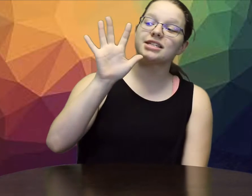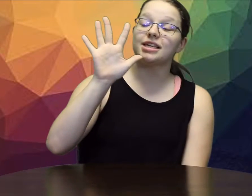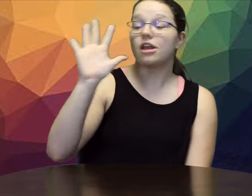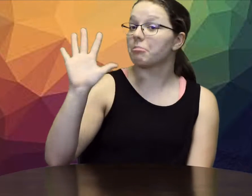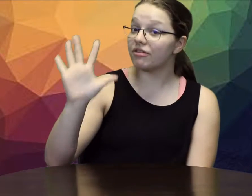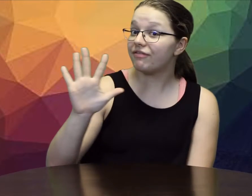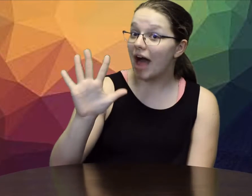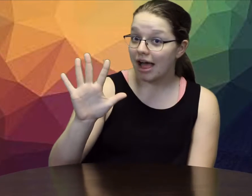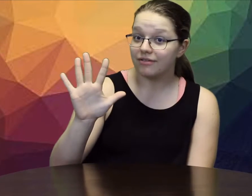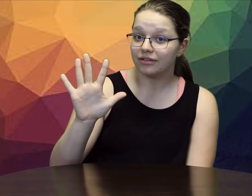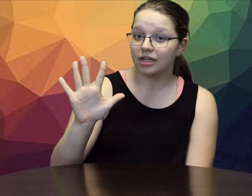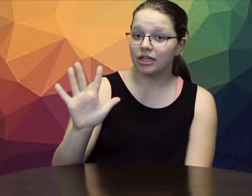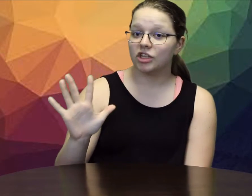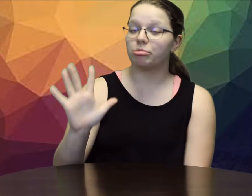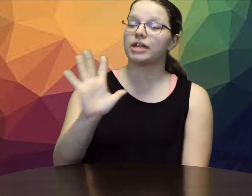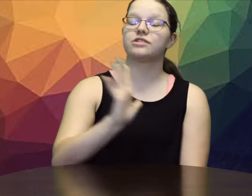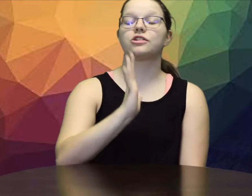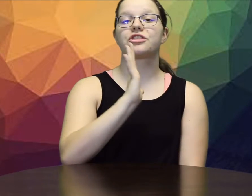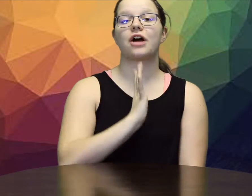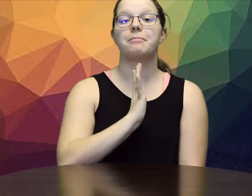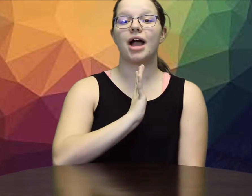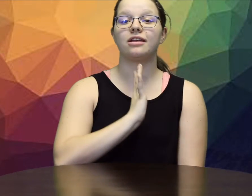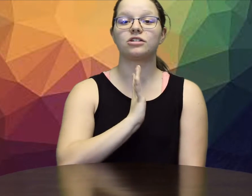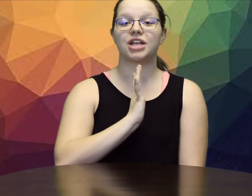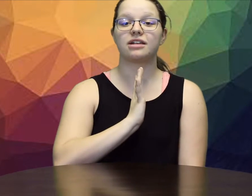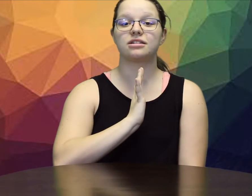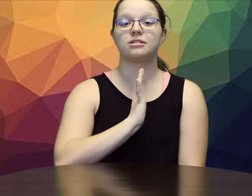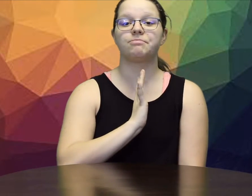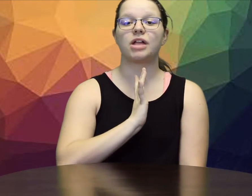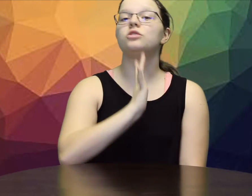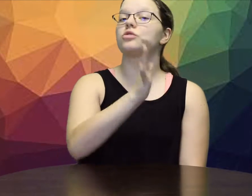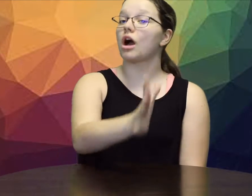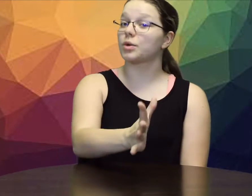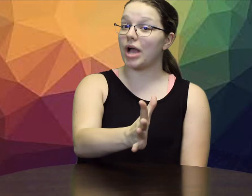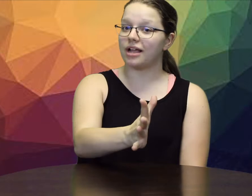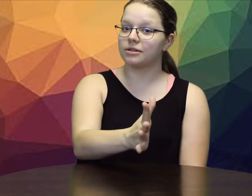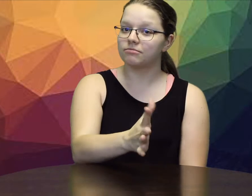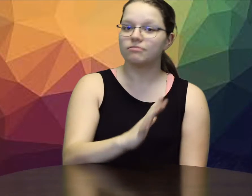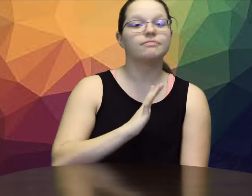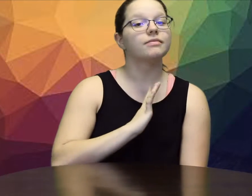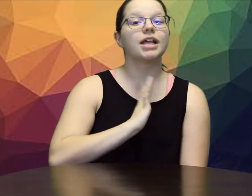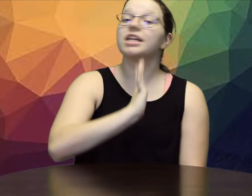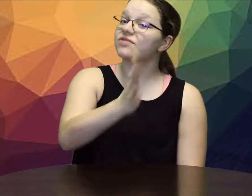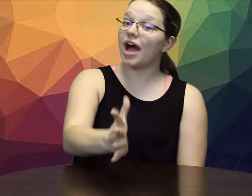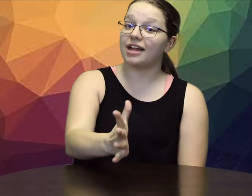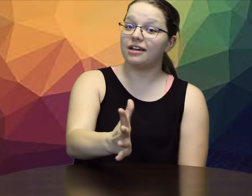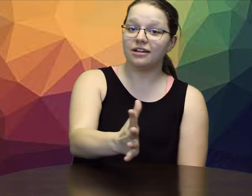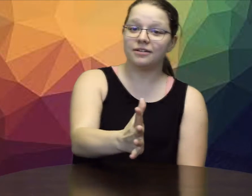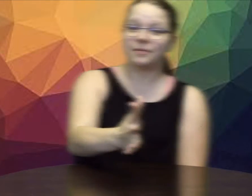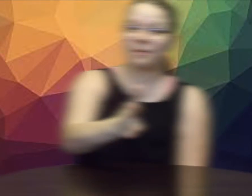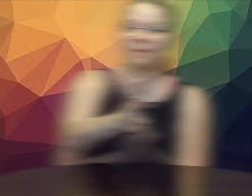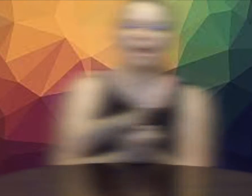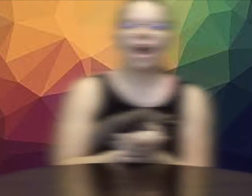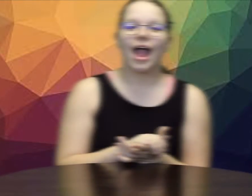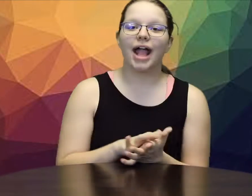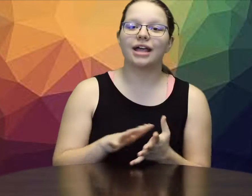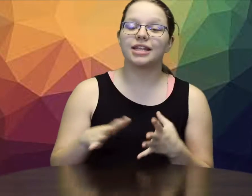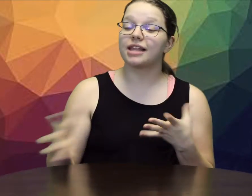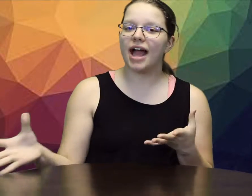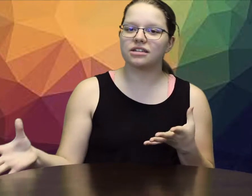the number 5. You place your thumb at your chest and you draw it away. It's fine. And the